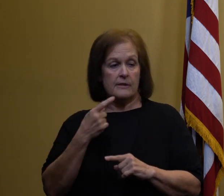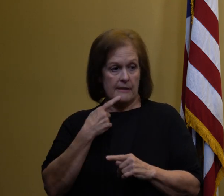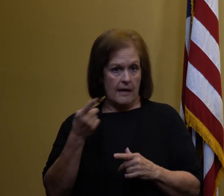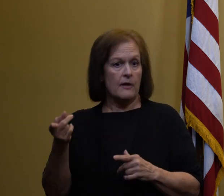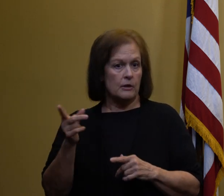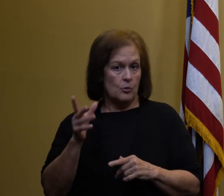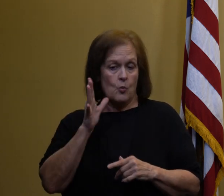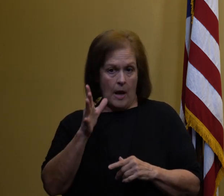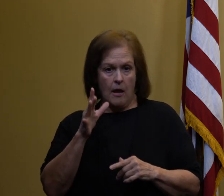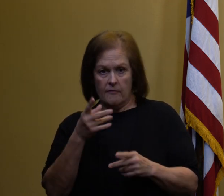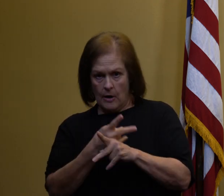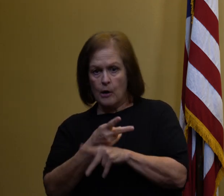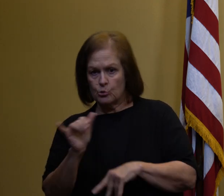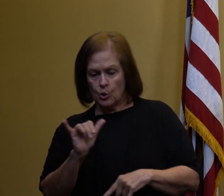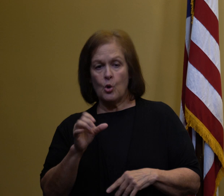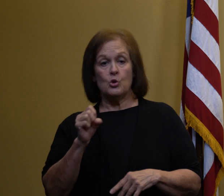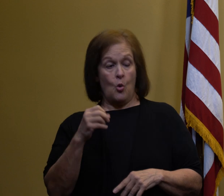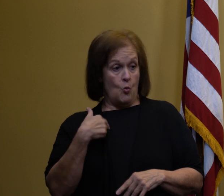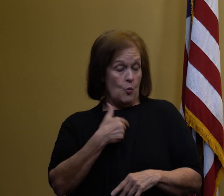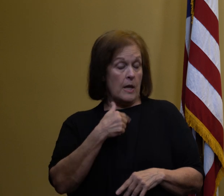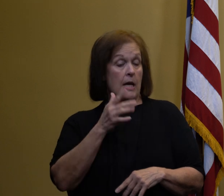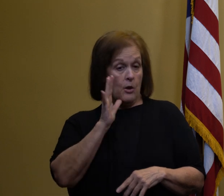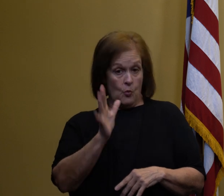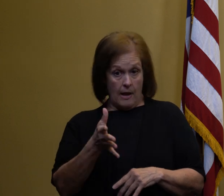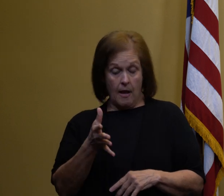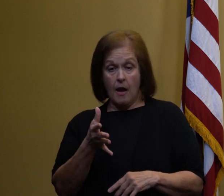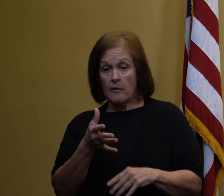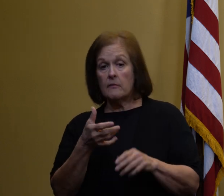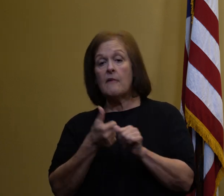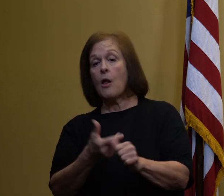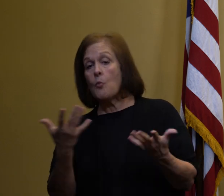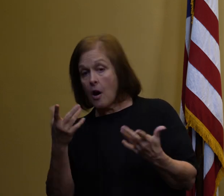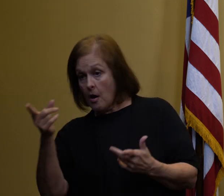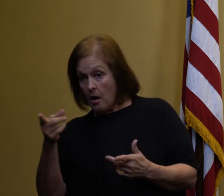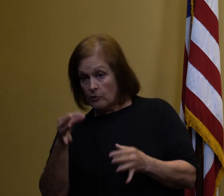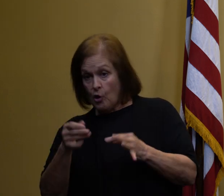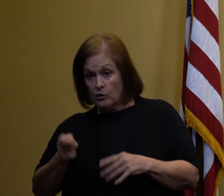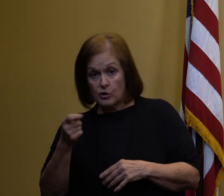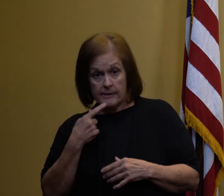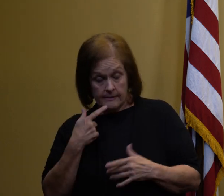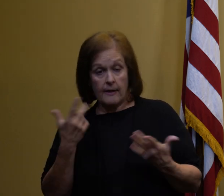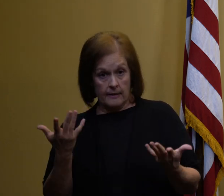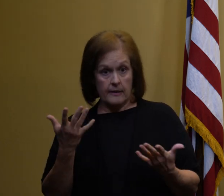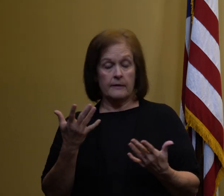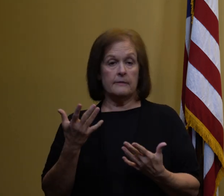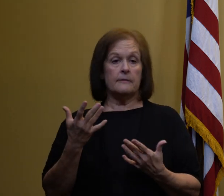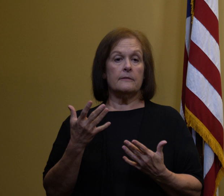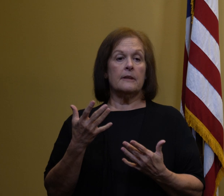this as well. So we are going to follow the judgments that are set, that come out of, again,